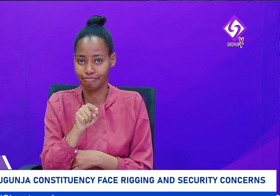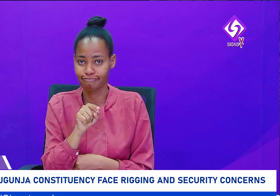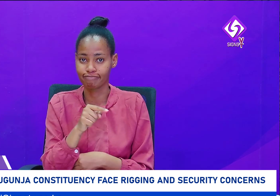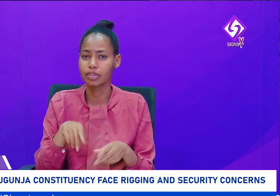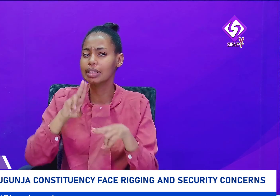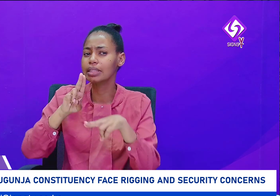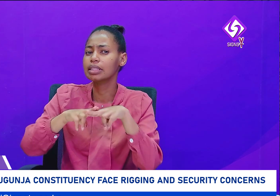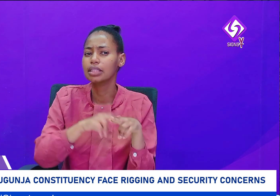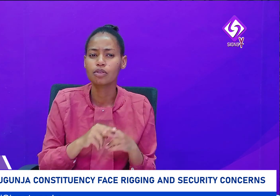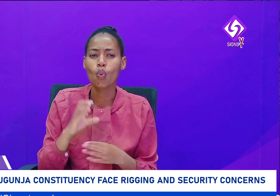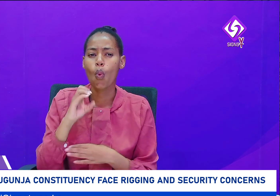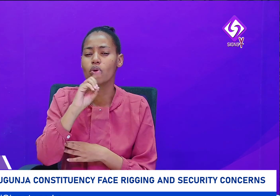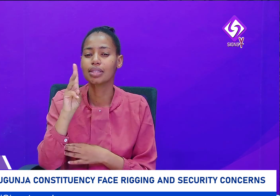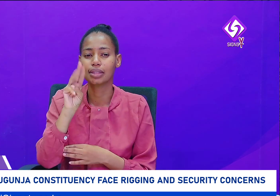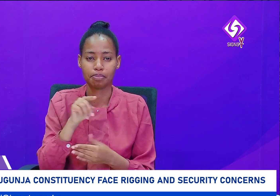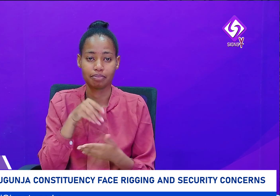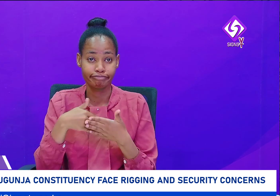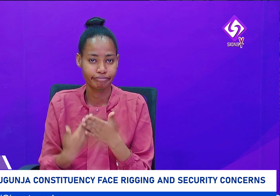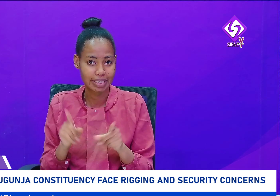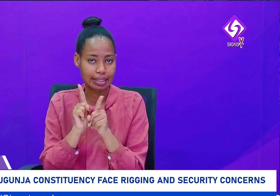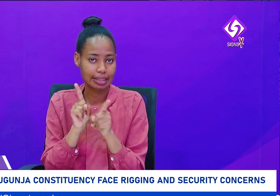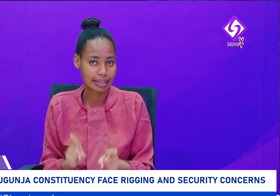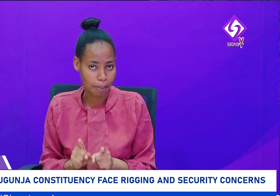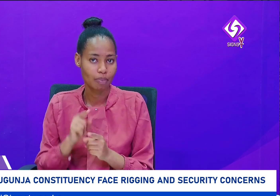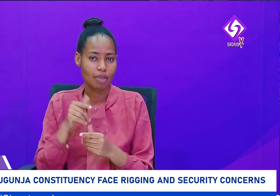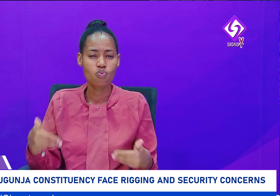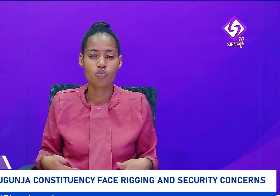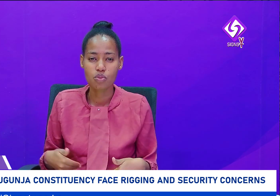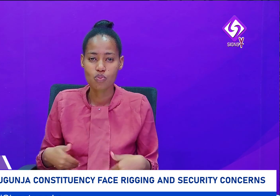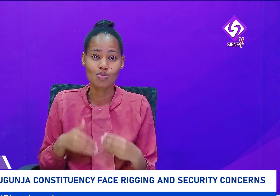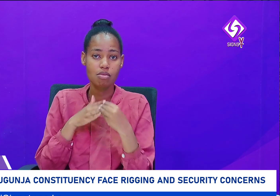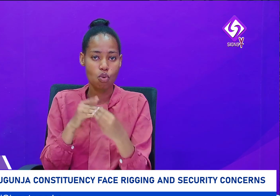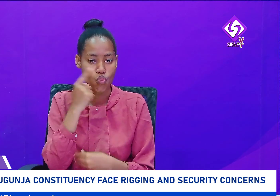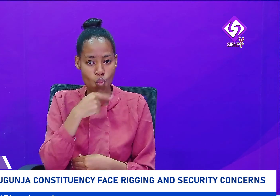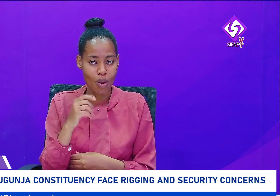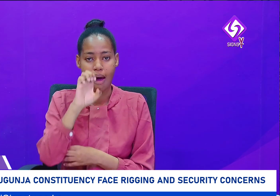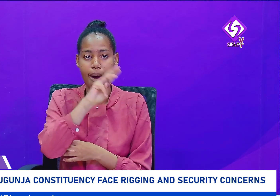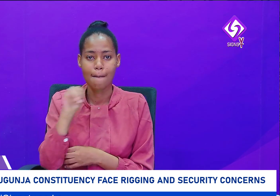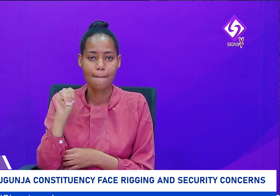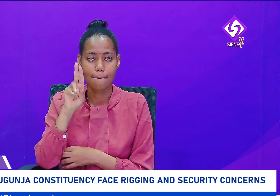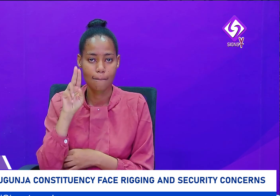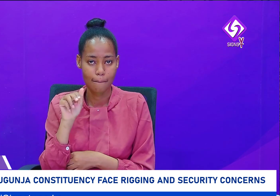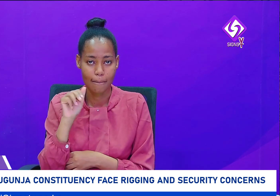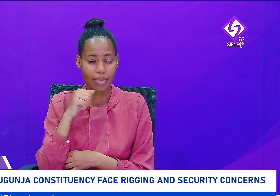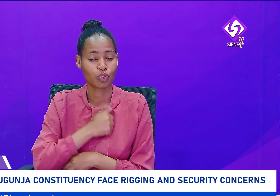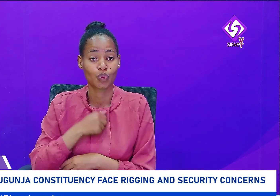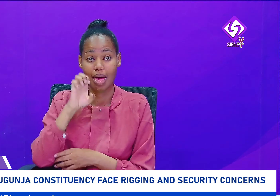candidate for the ODM ticket, along with youth leader Emmanuel Odhiambo and women's leader Mary Onyango